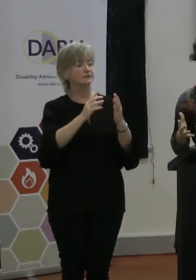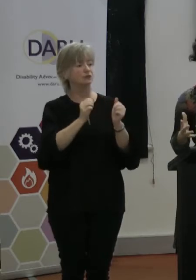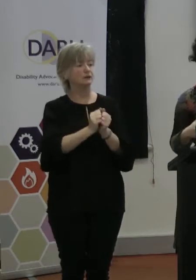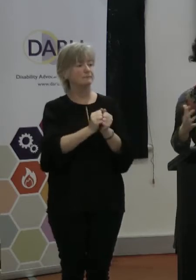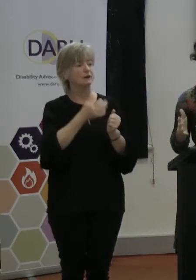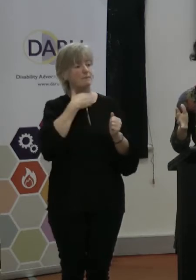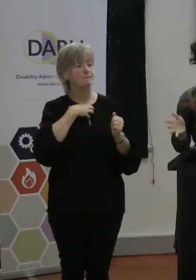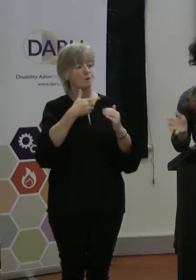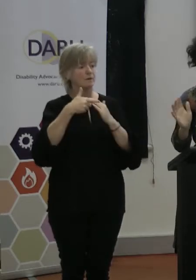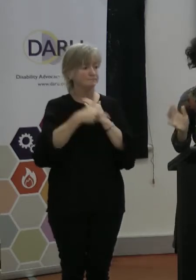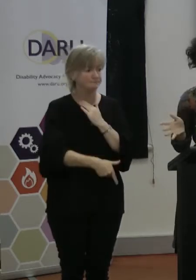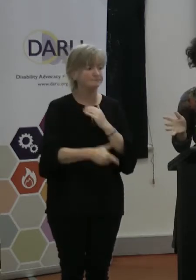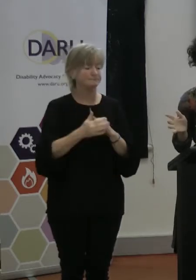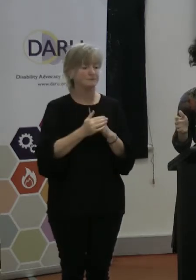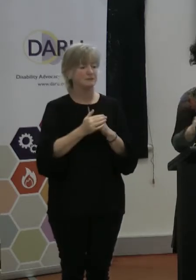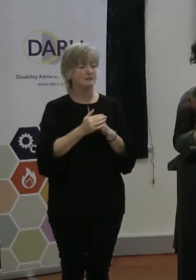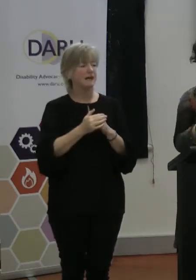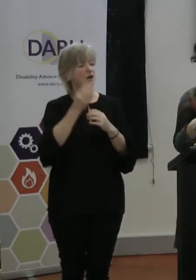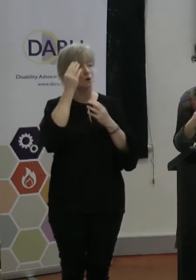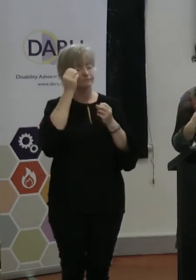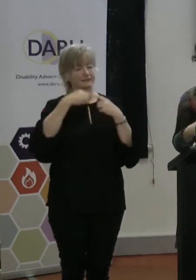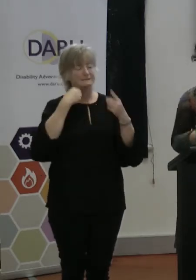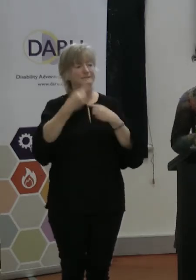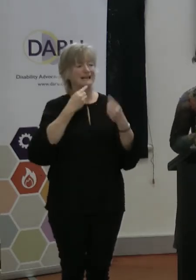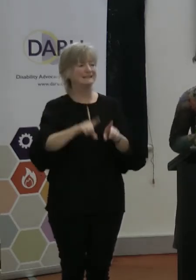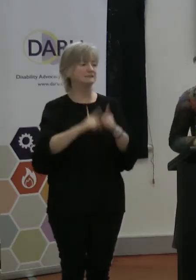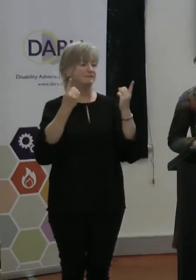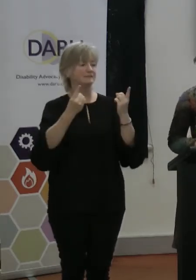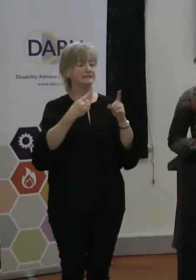more detail and note some of the key differences, and I'll talk about kind of